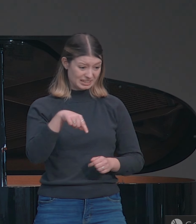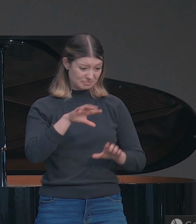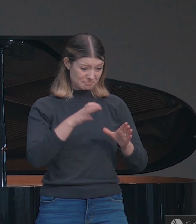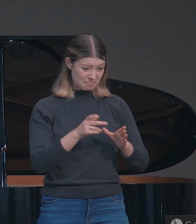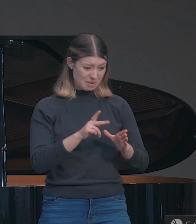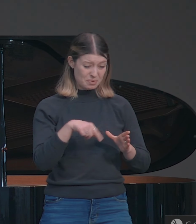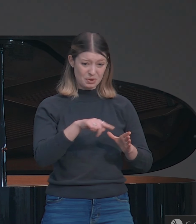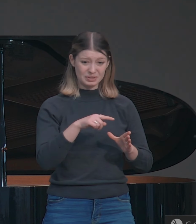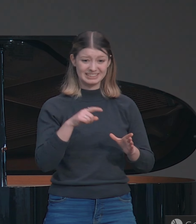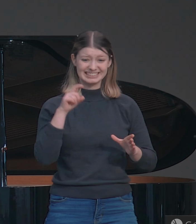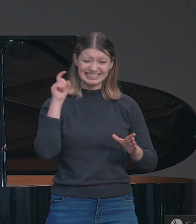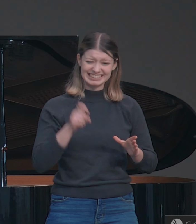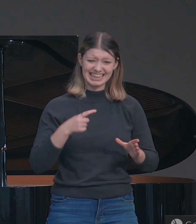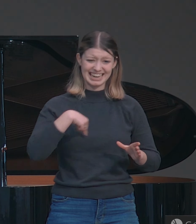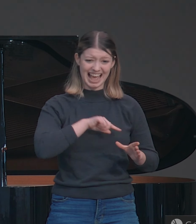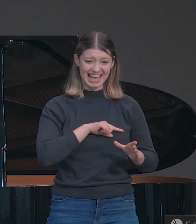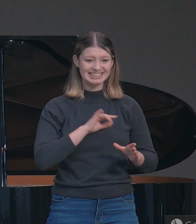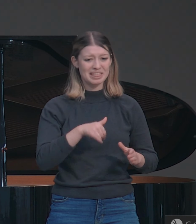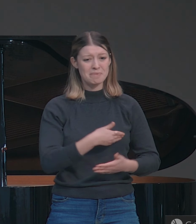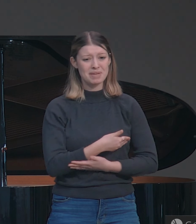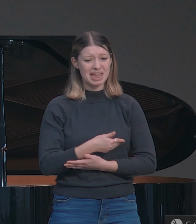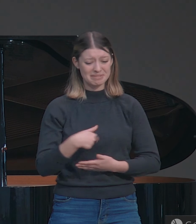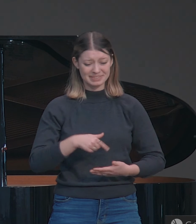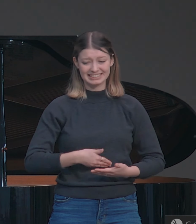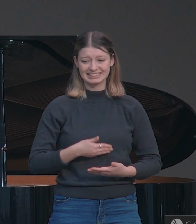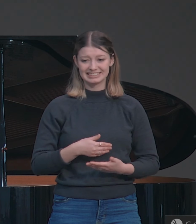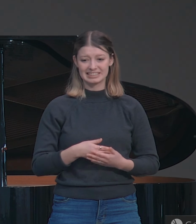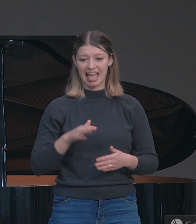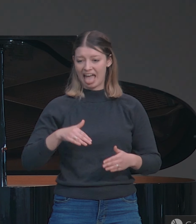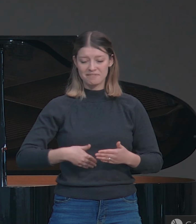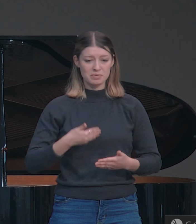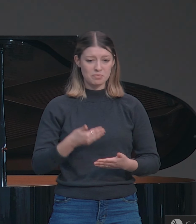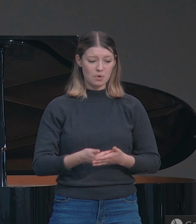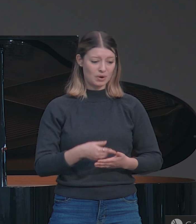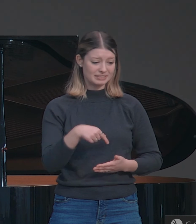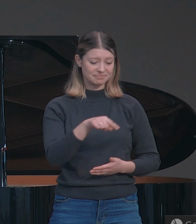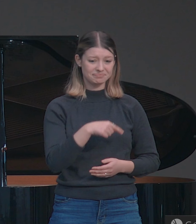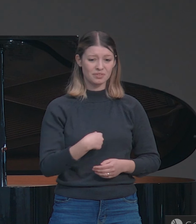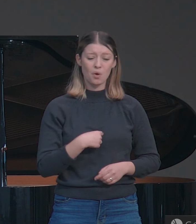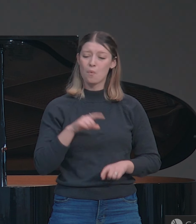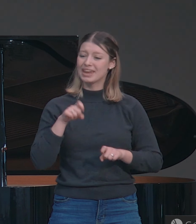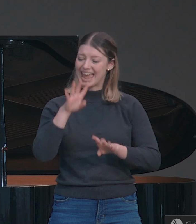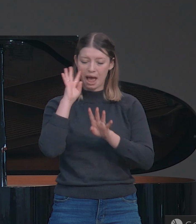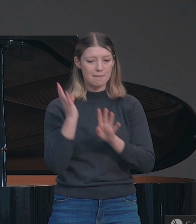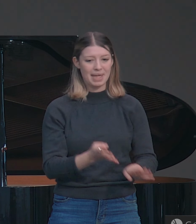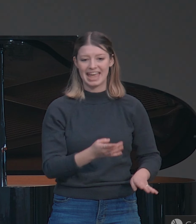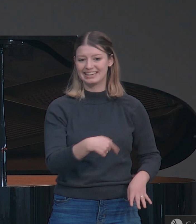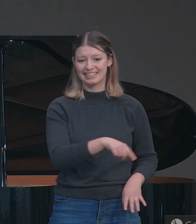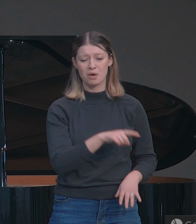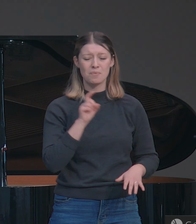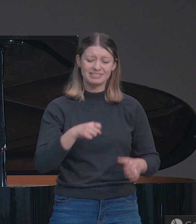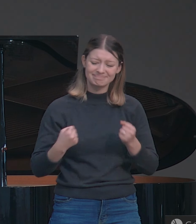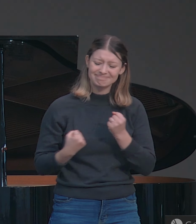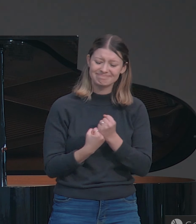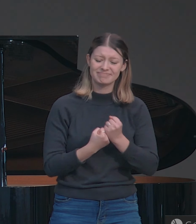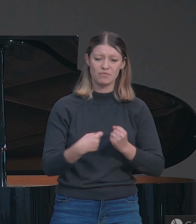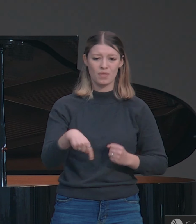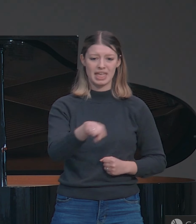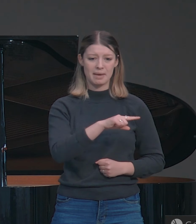us, and we must not abandon them in this moment.